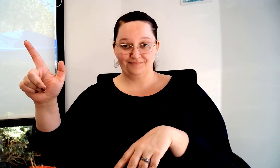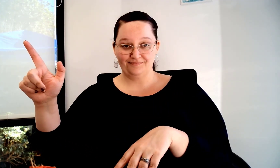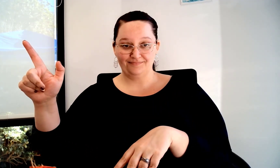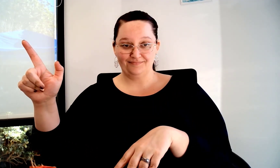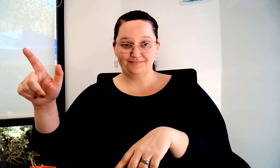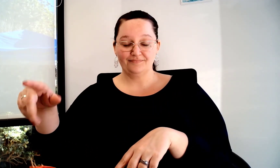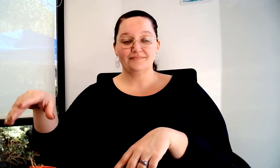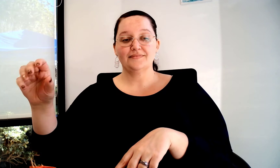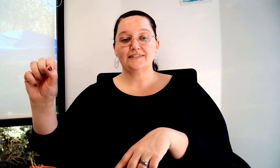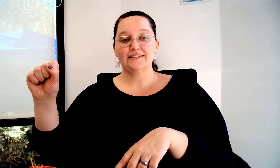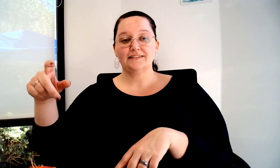Number 21,